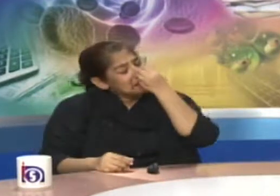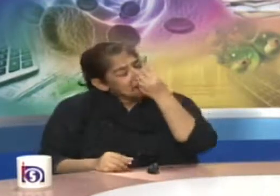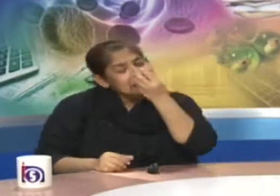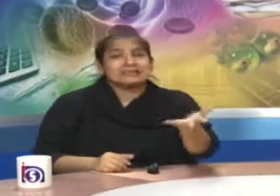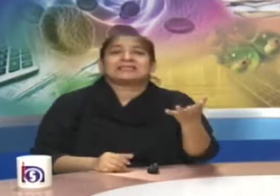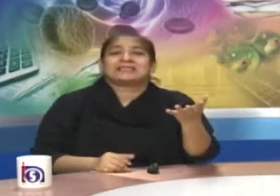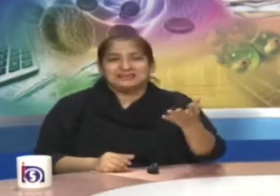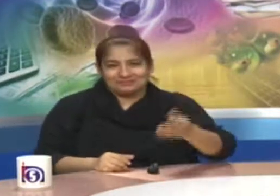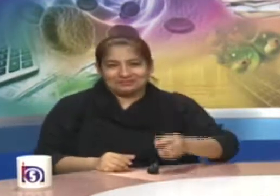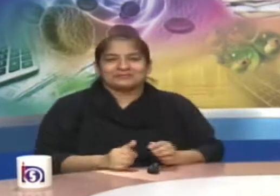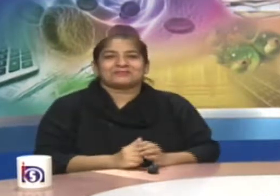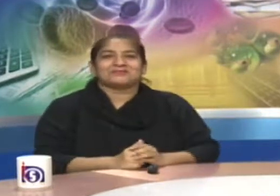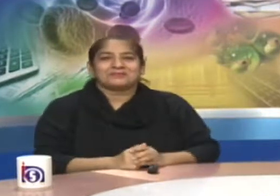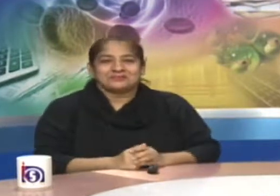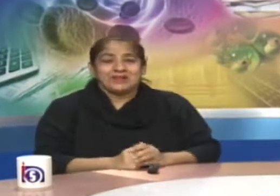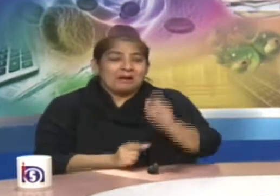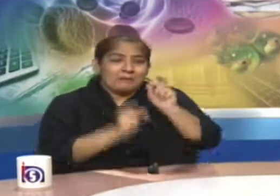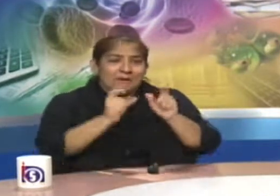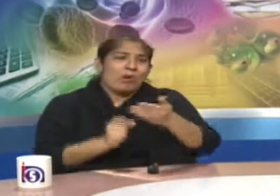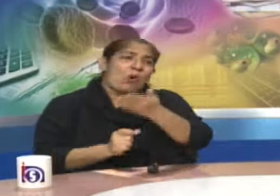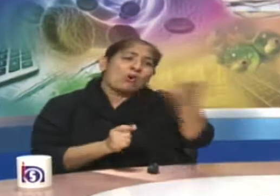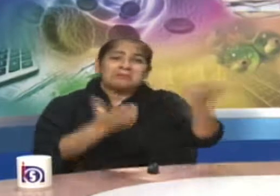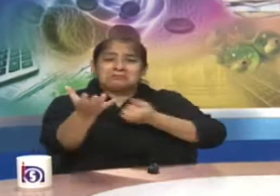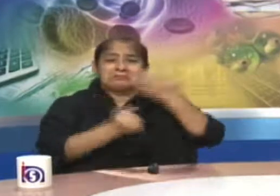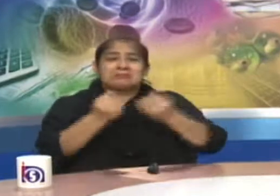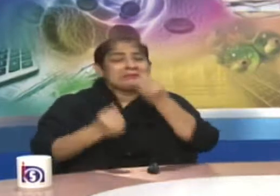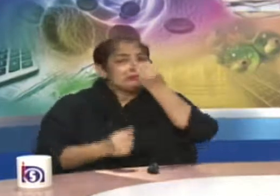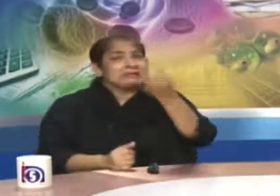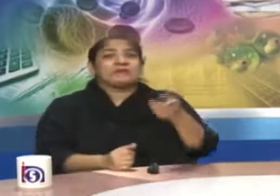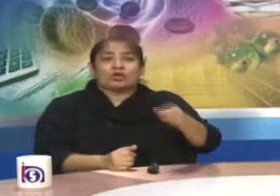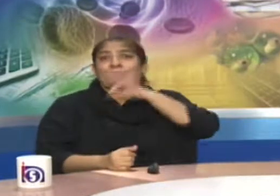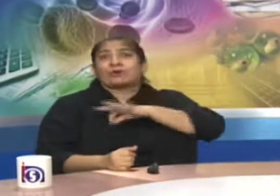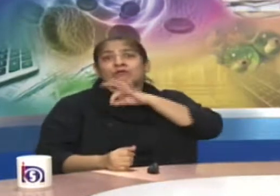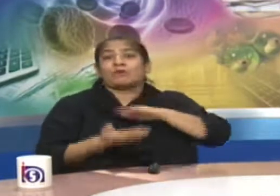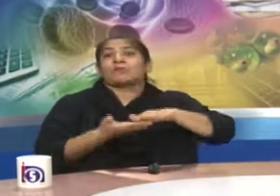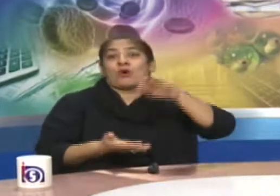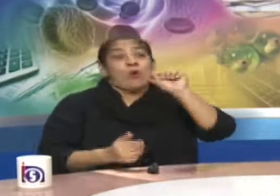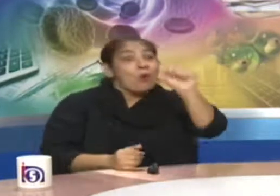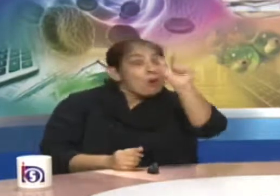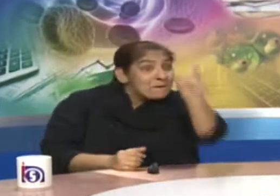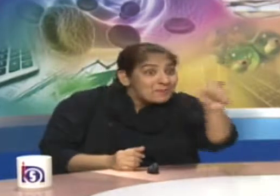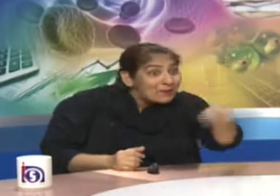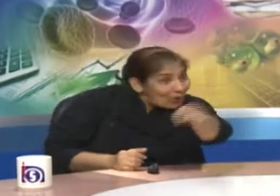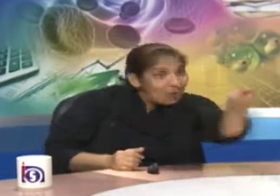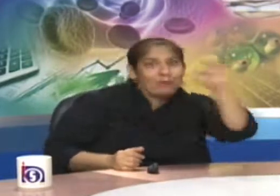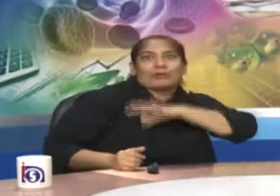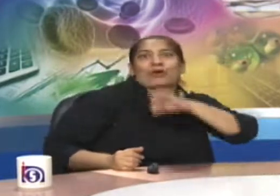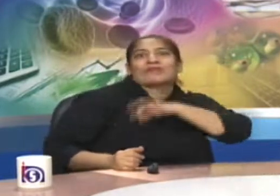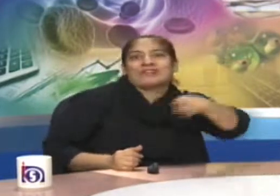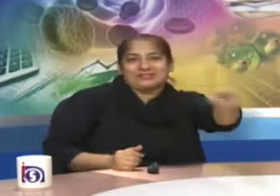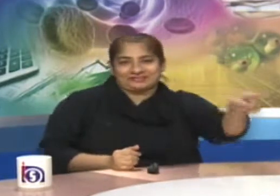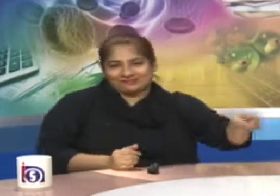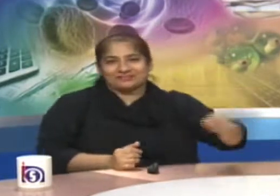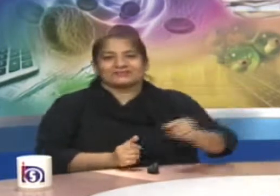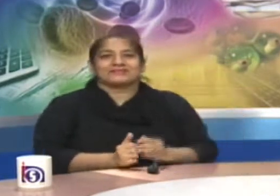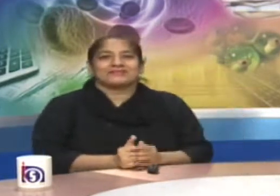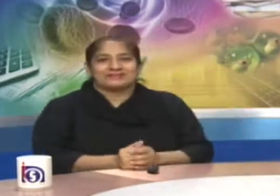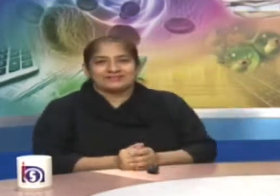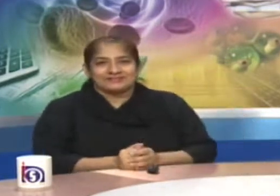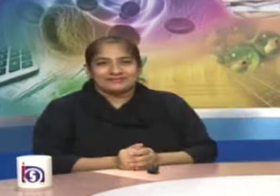within this time duration. This one is easy, very easy, and gives you more profit.